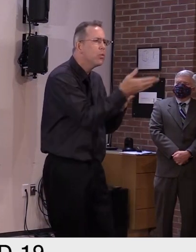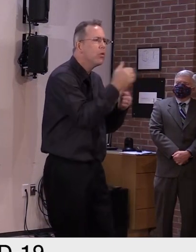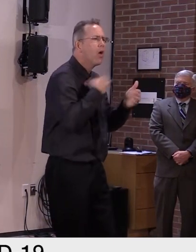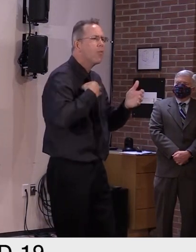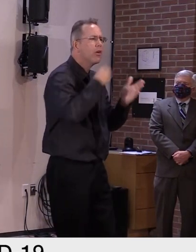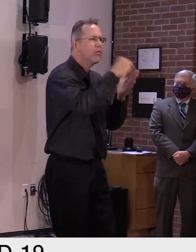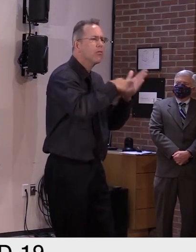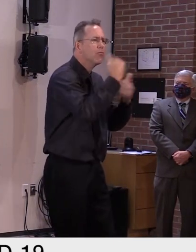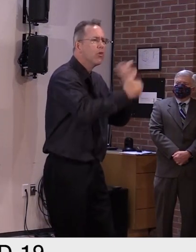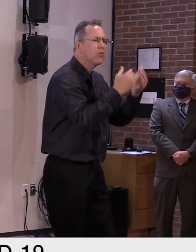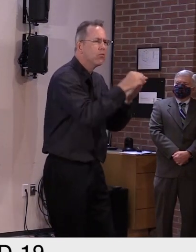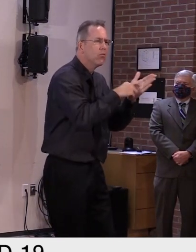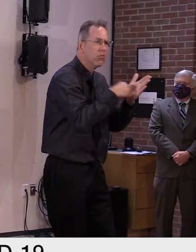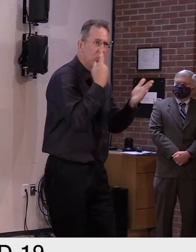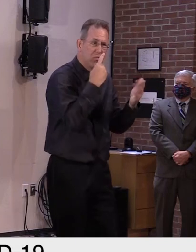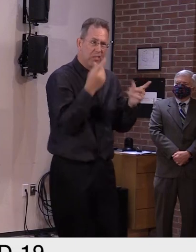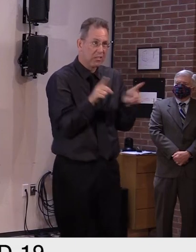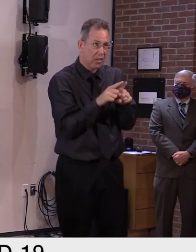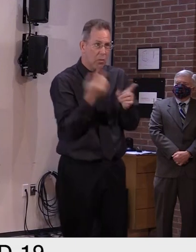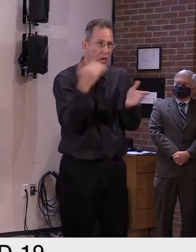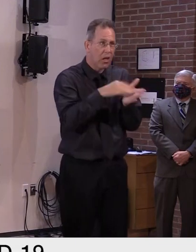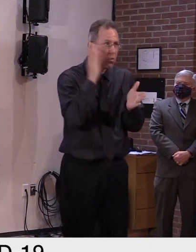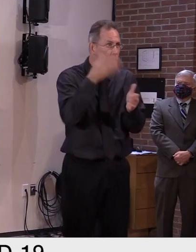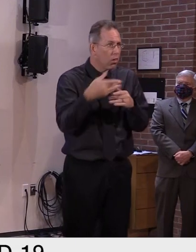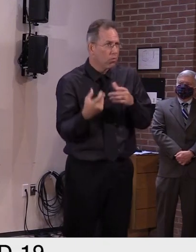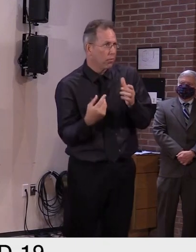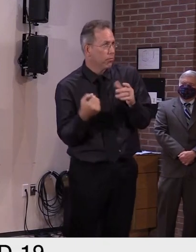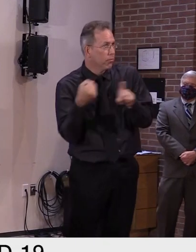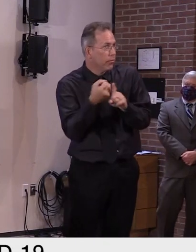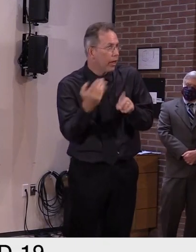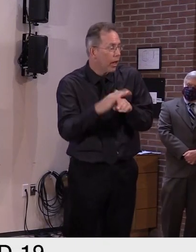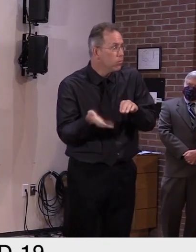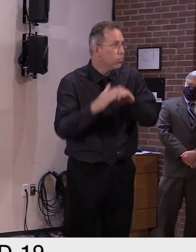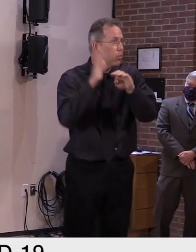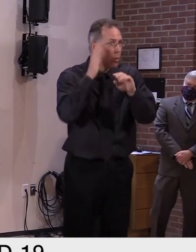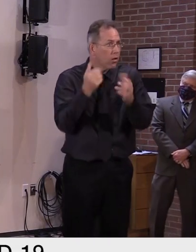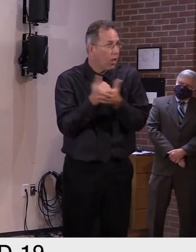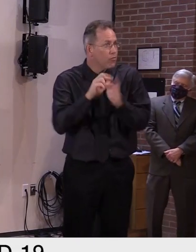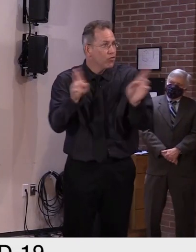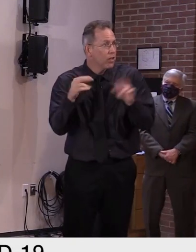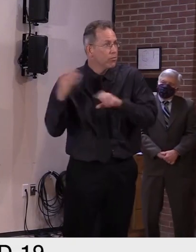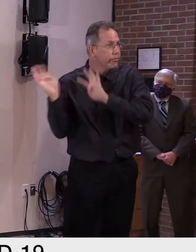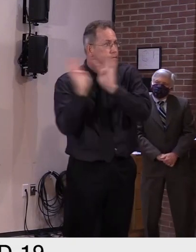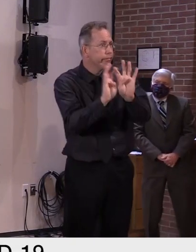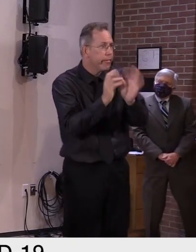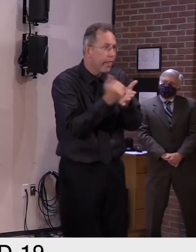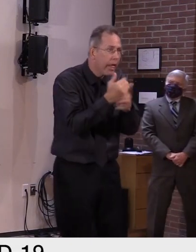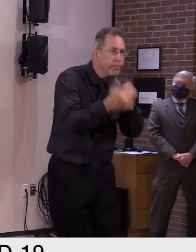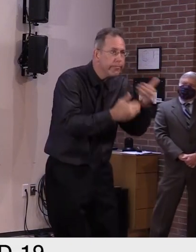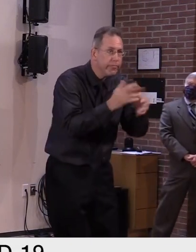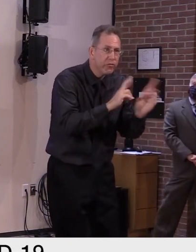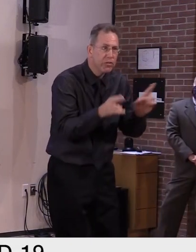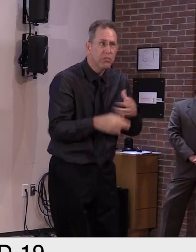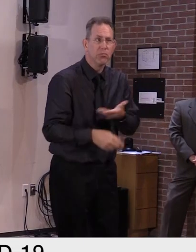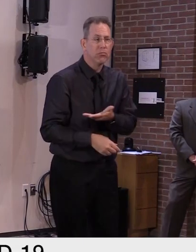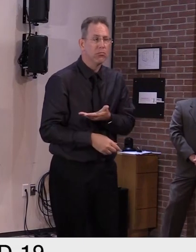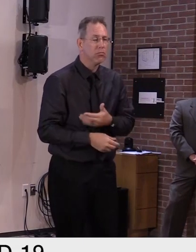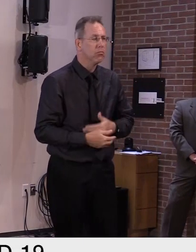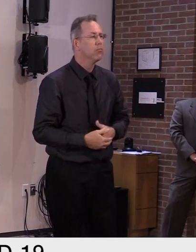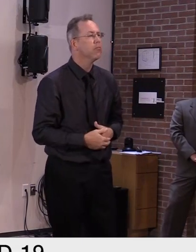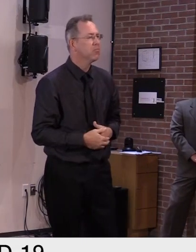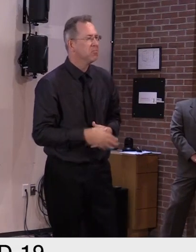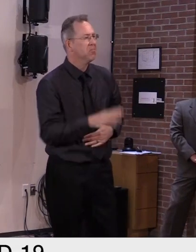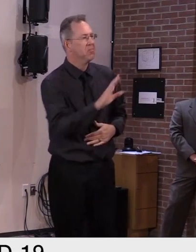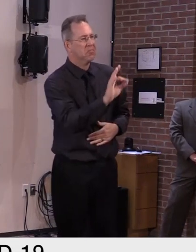Yes, thanks for the question. Yes, indeed. Last time around, we had Vermont Economic Development Authority and